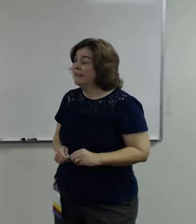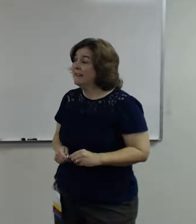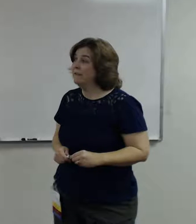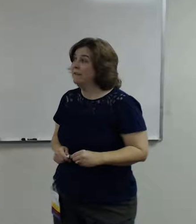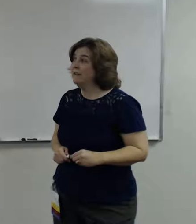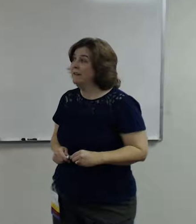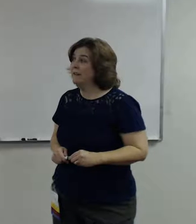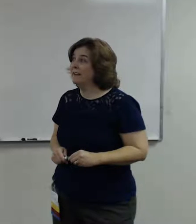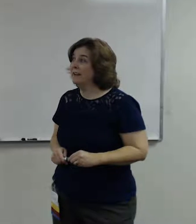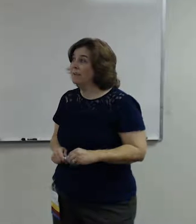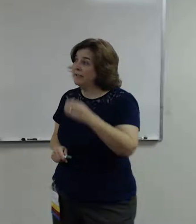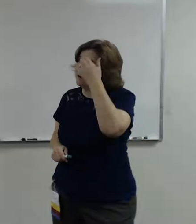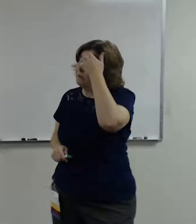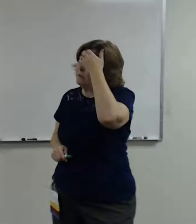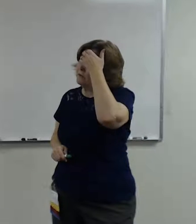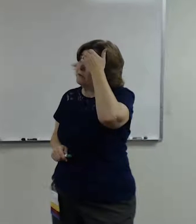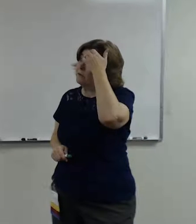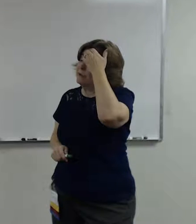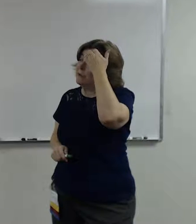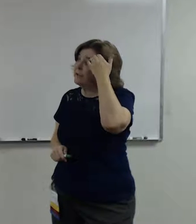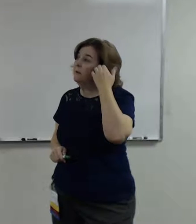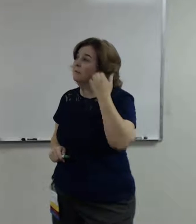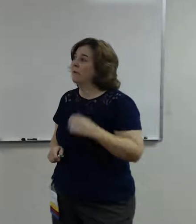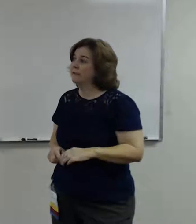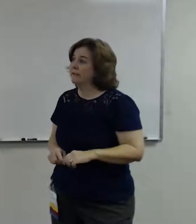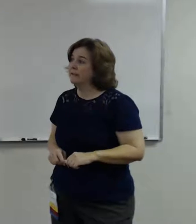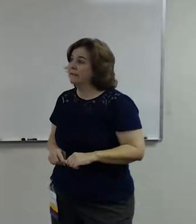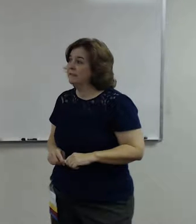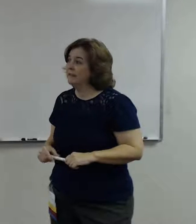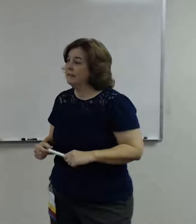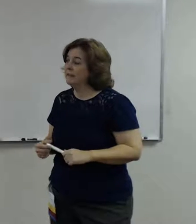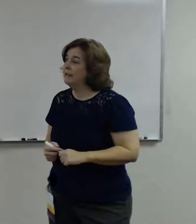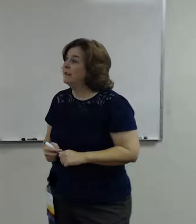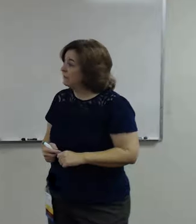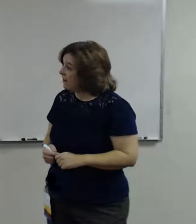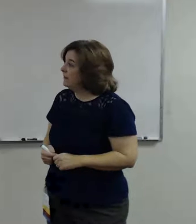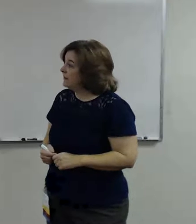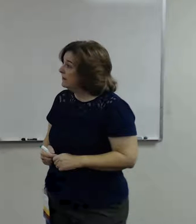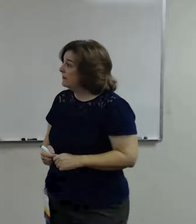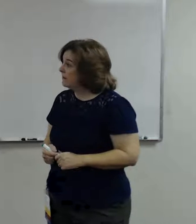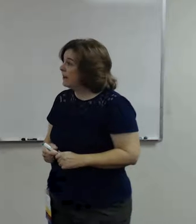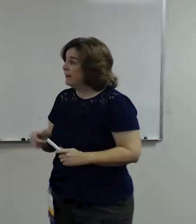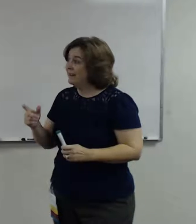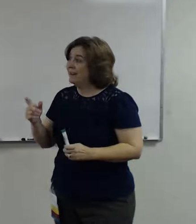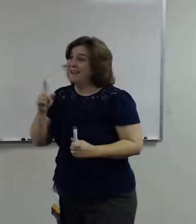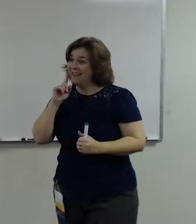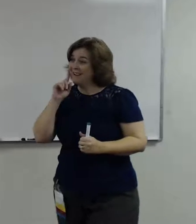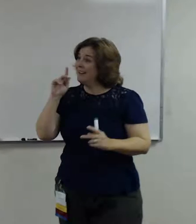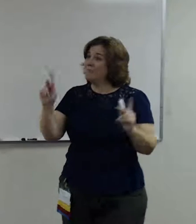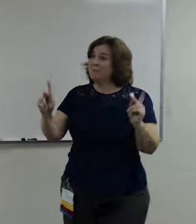deaf community, I want to help people through the healing process. Right, right. And deaf